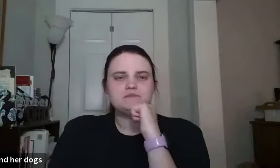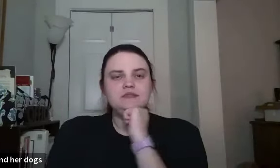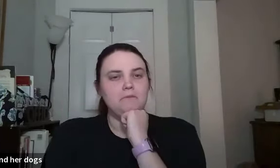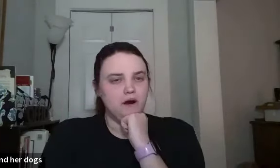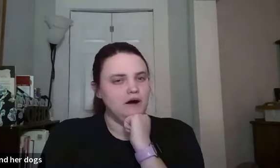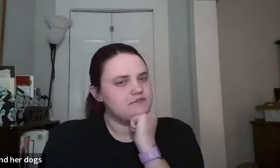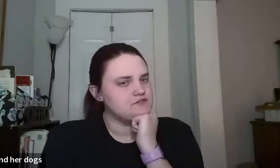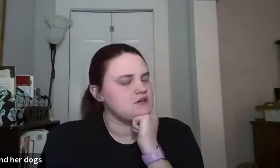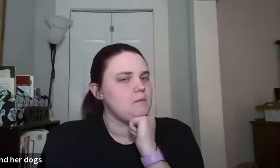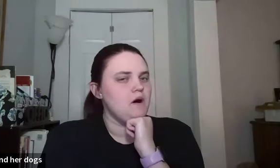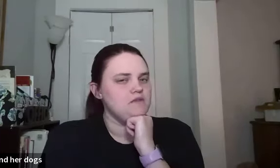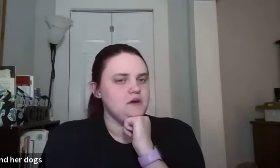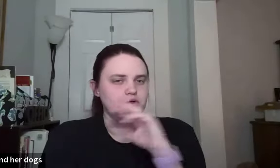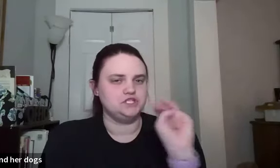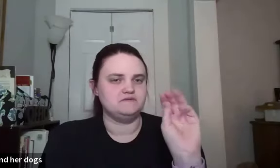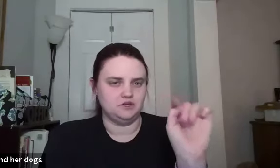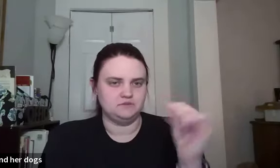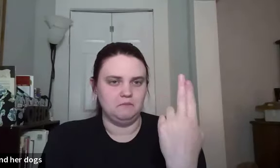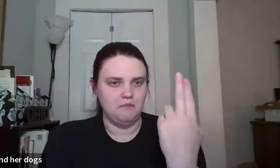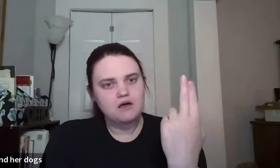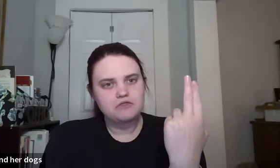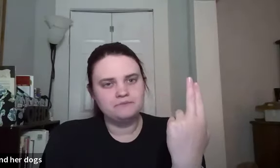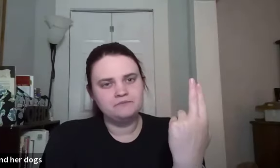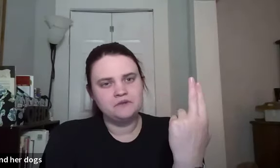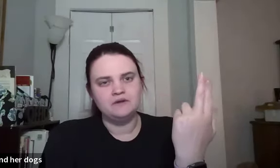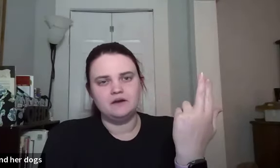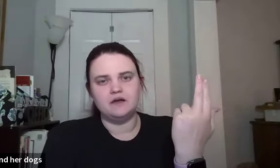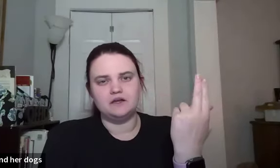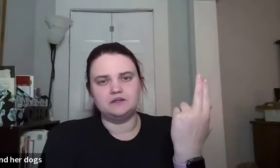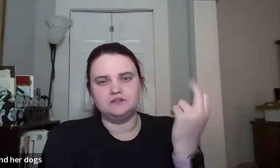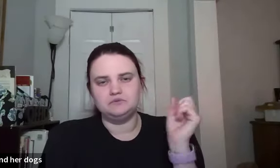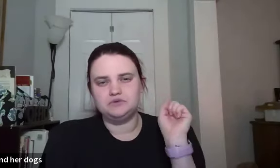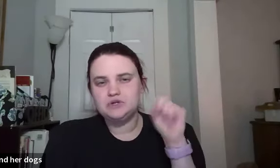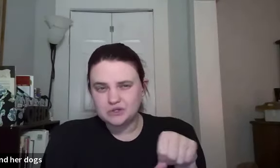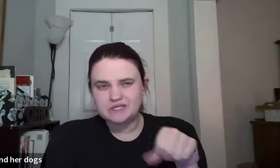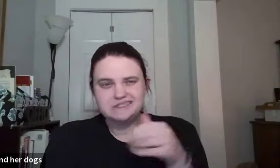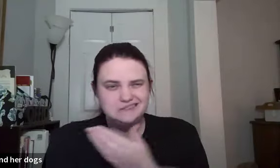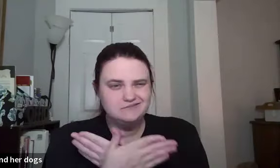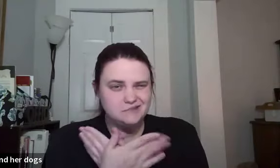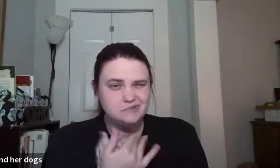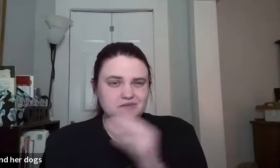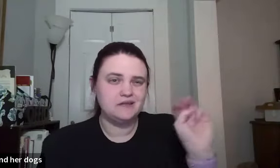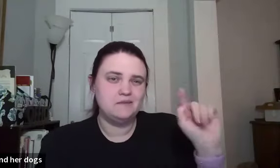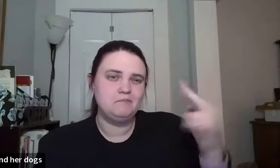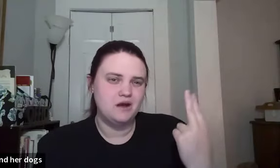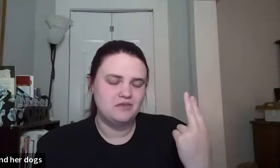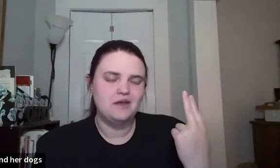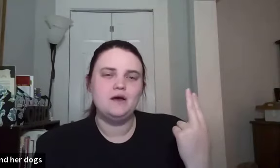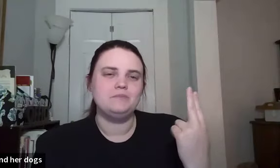something like a moth, if you're talking about a moth, I would just fingerspell moth. You could do butterfly and then moth, but